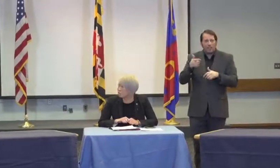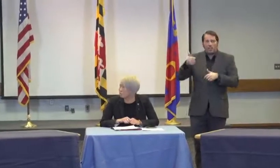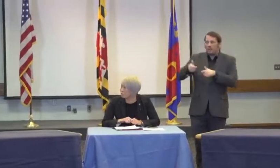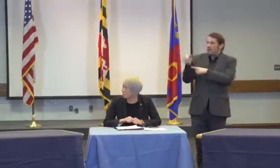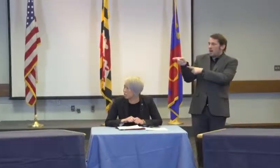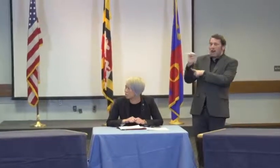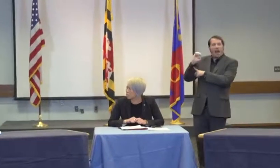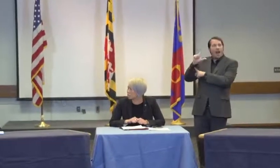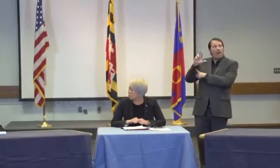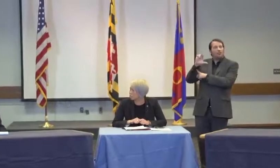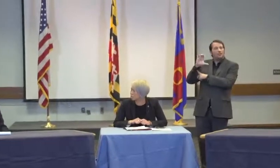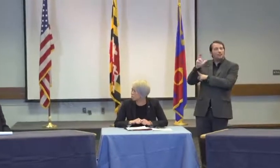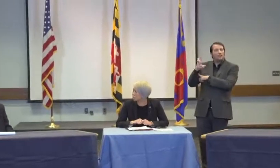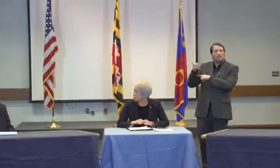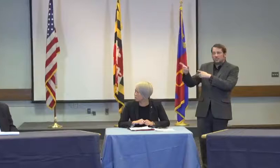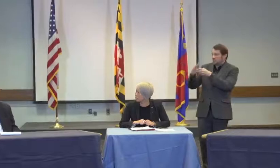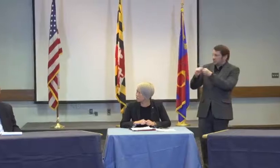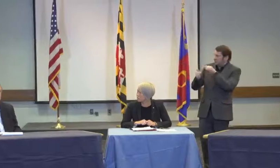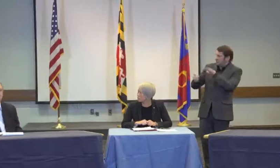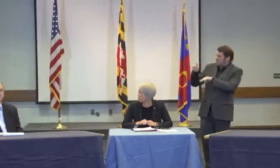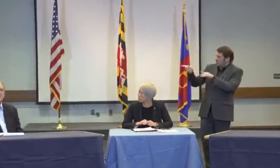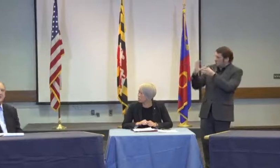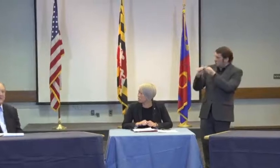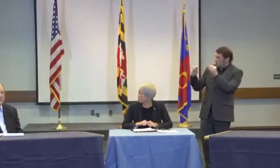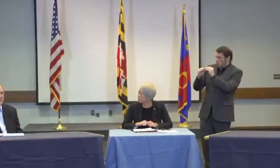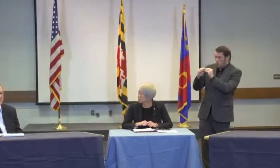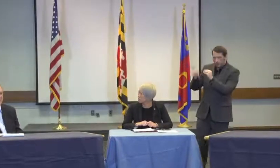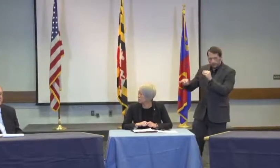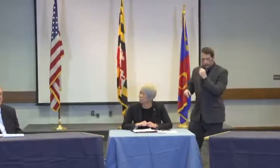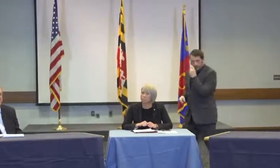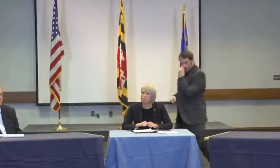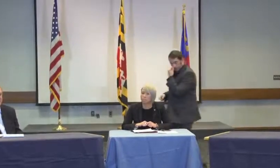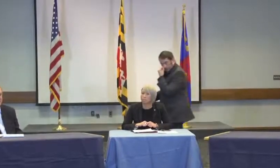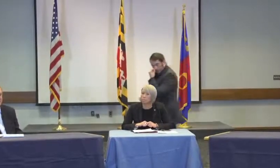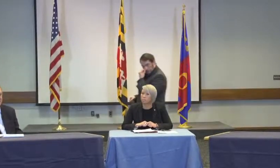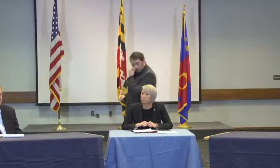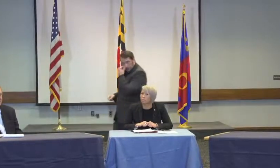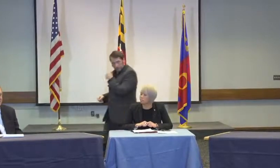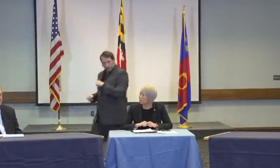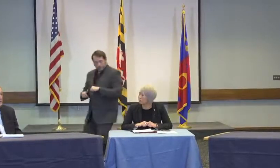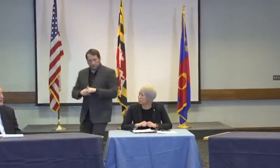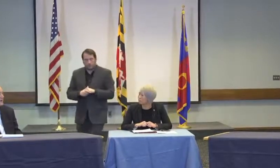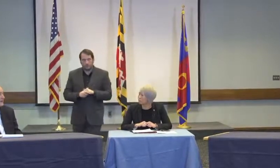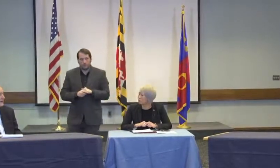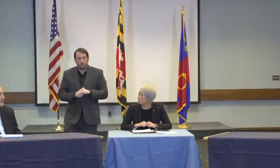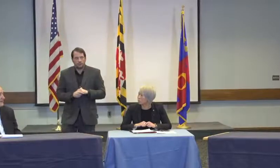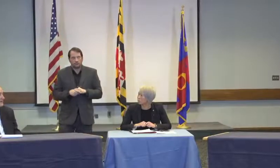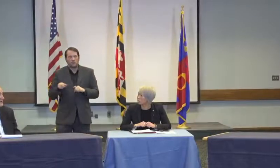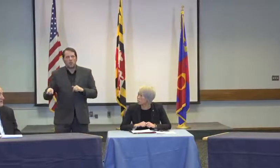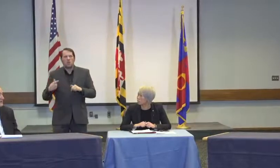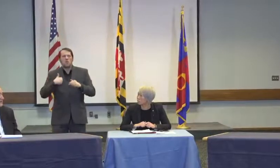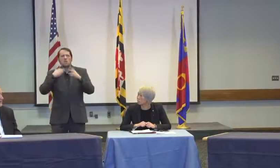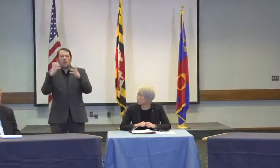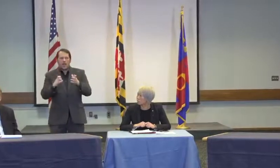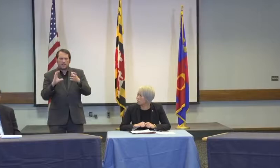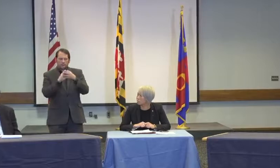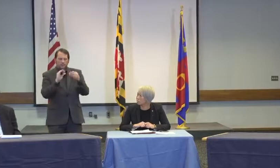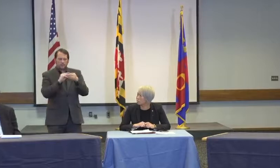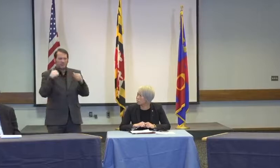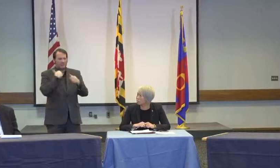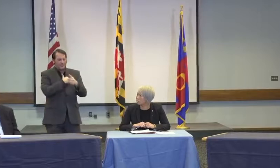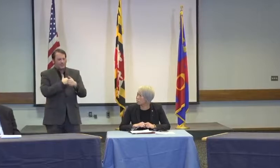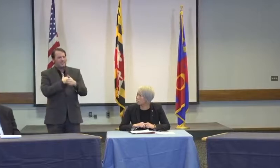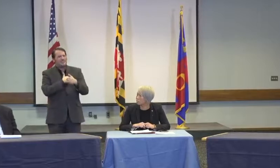to the folks at home? So I want to reassure people that we are working together from the